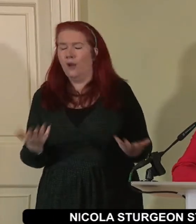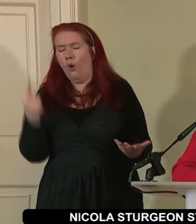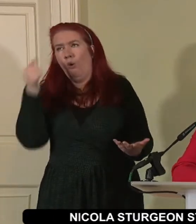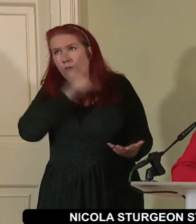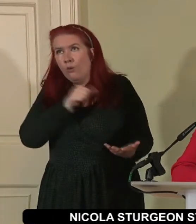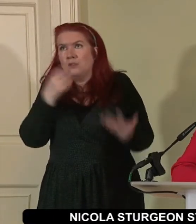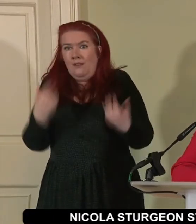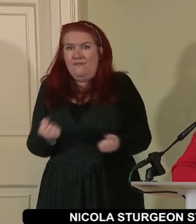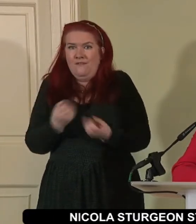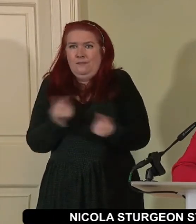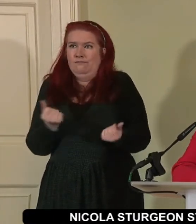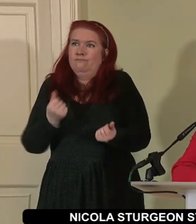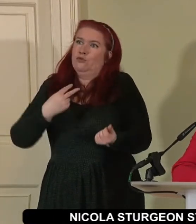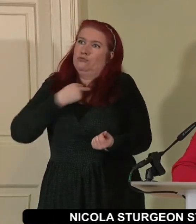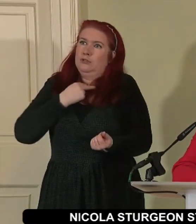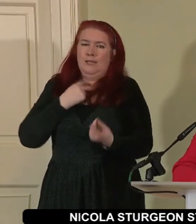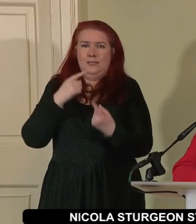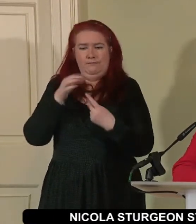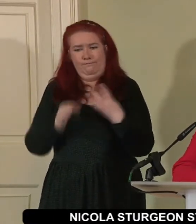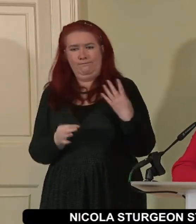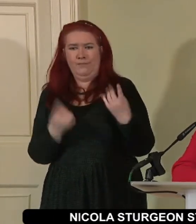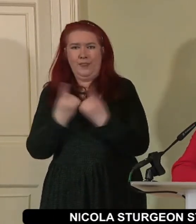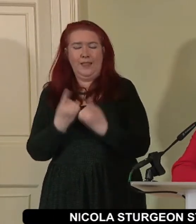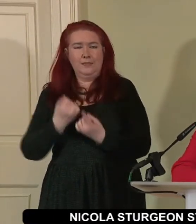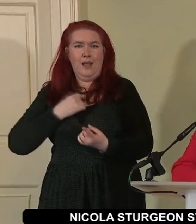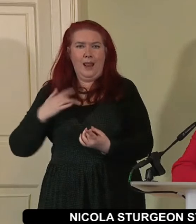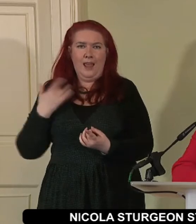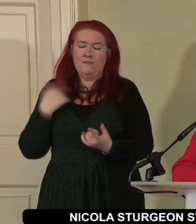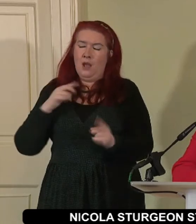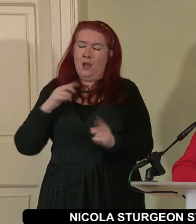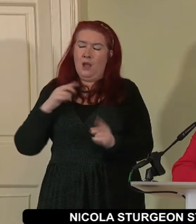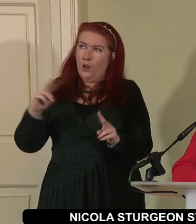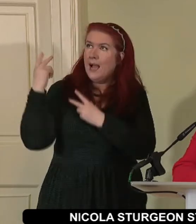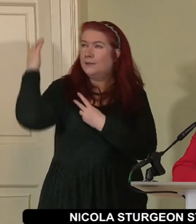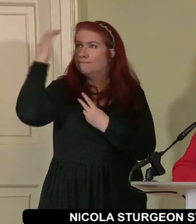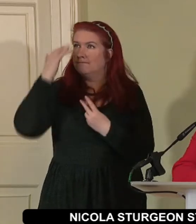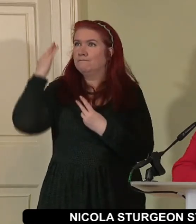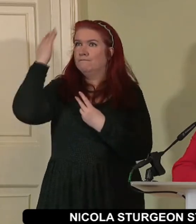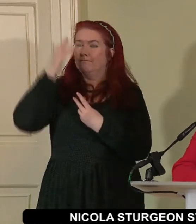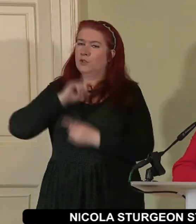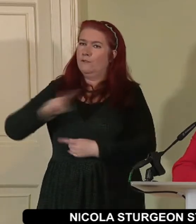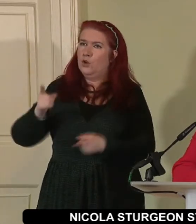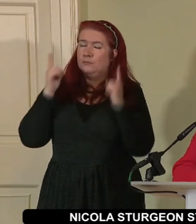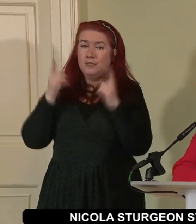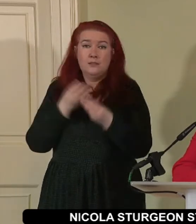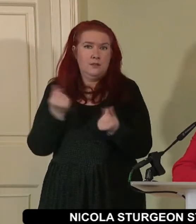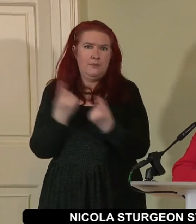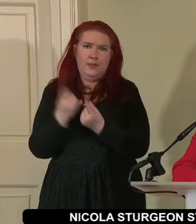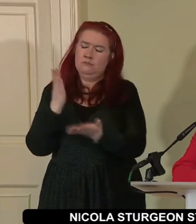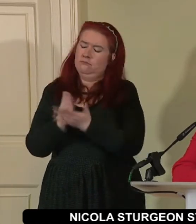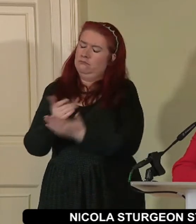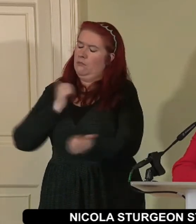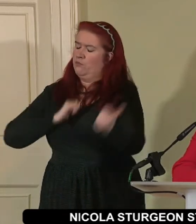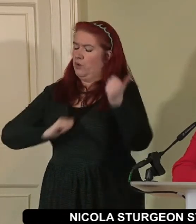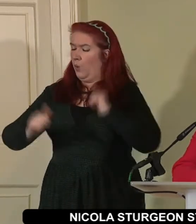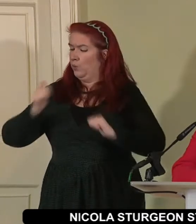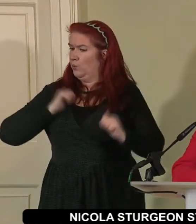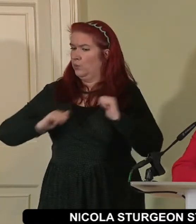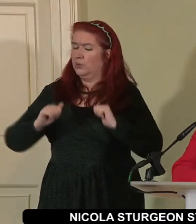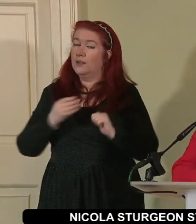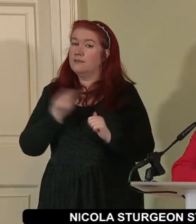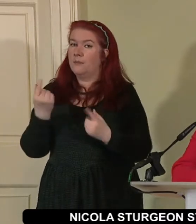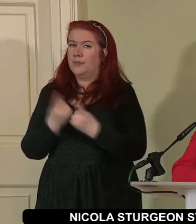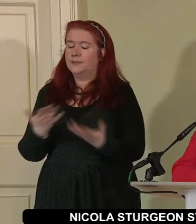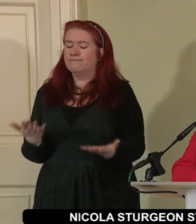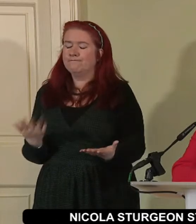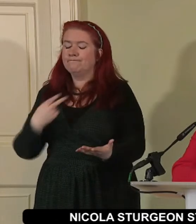got regrets about all sorts of things in my life. And as I reflect on my time as First Minister, there'll be things I am hugely proud of and things that I